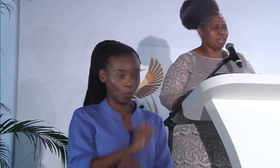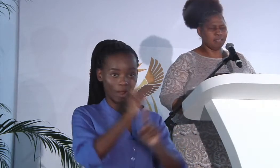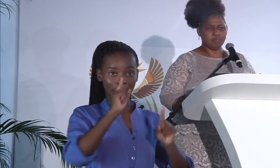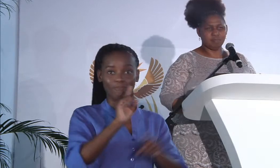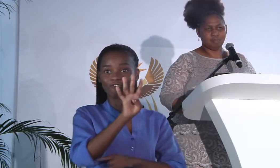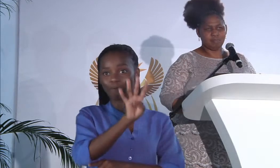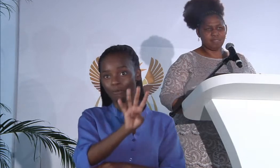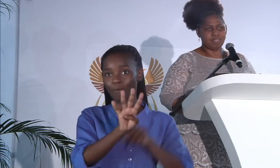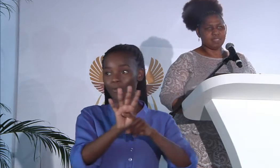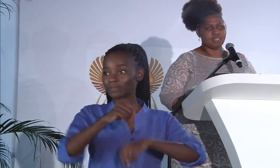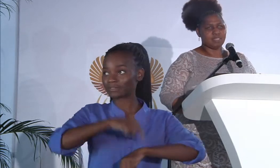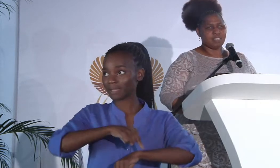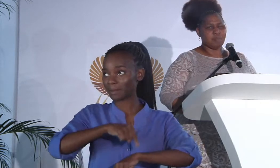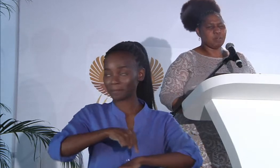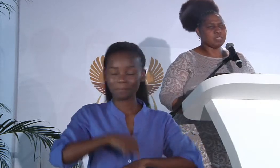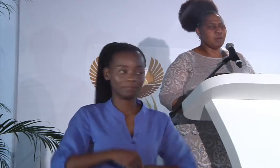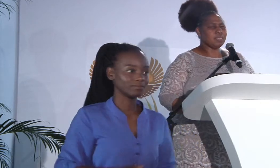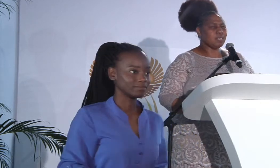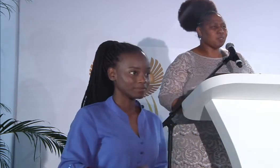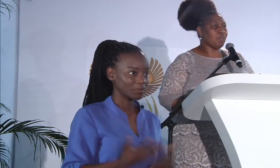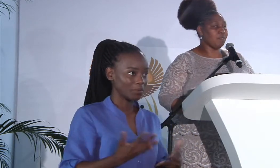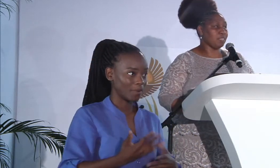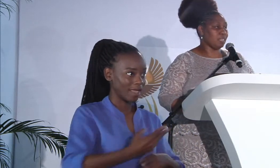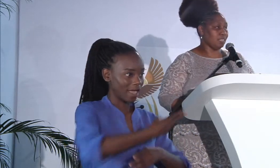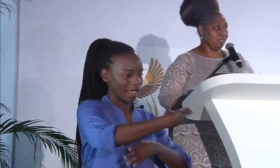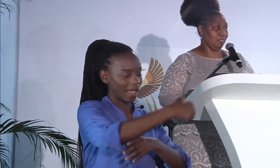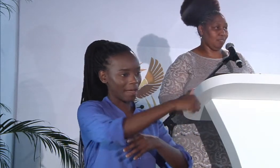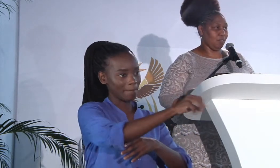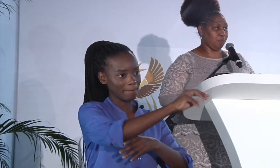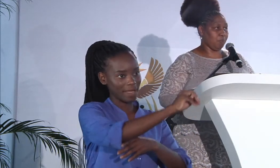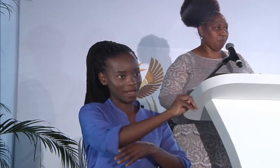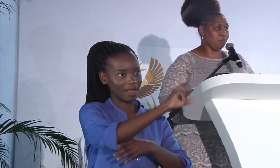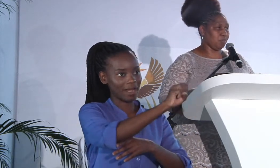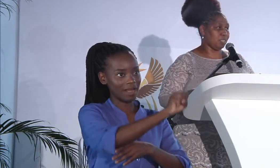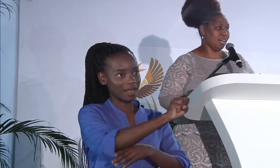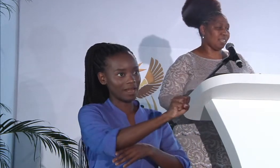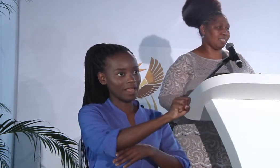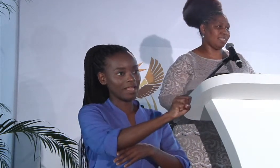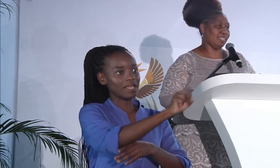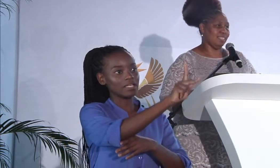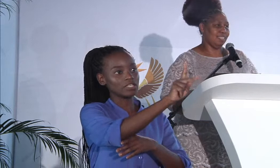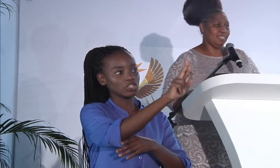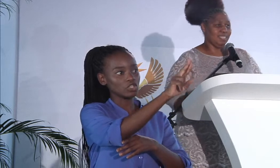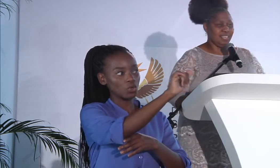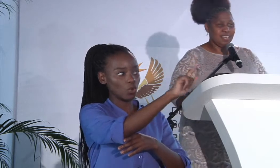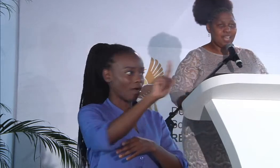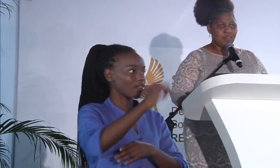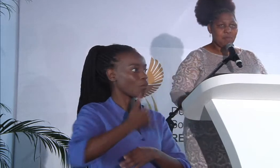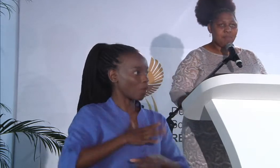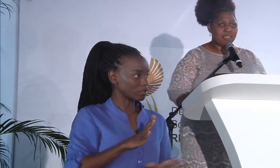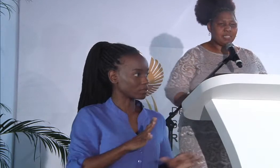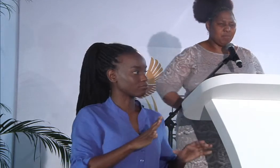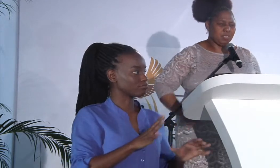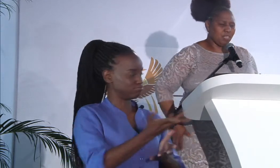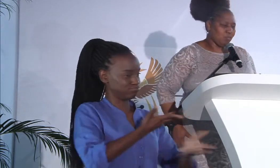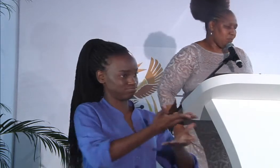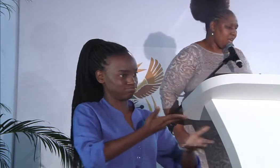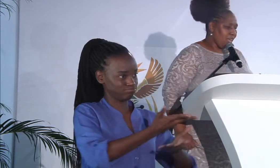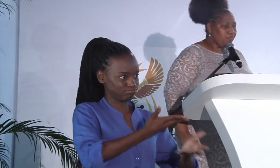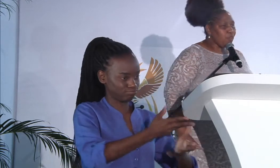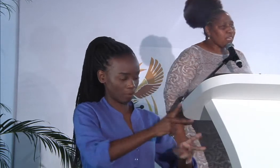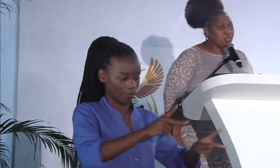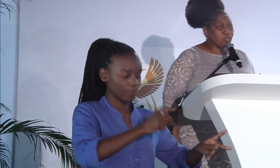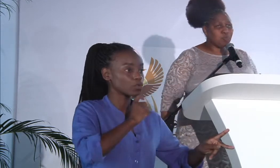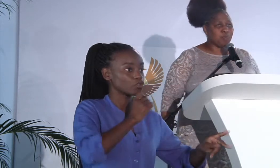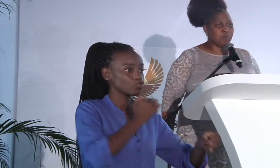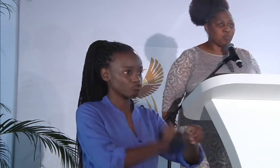Hammanskraal because I wanted to have a session with people who use drugs. And I remember somebody saying to me, hey, if you